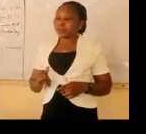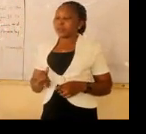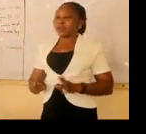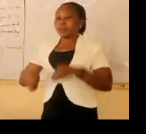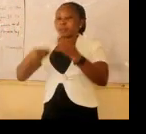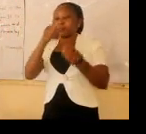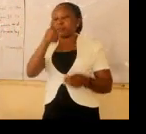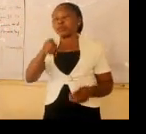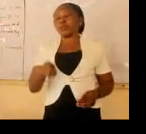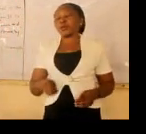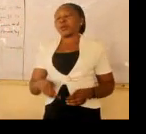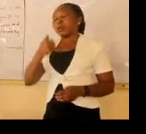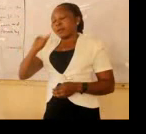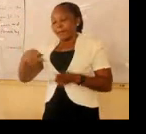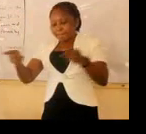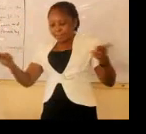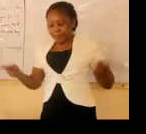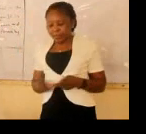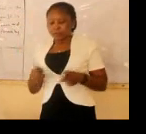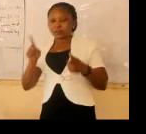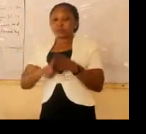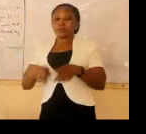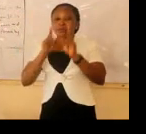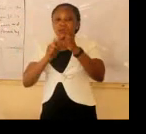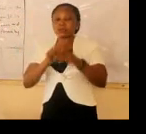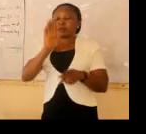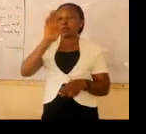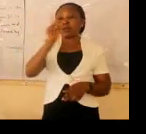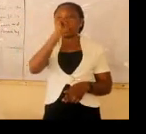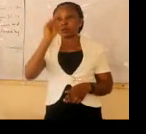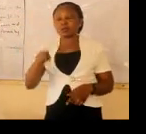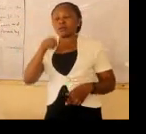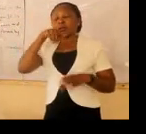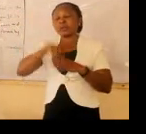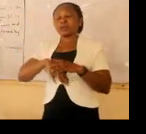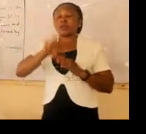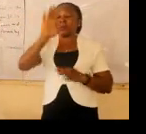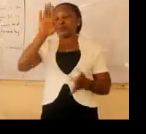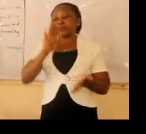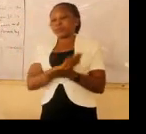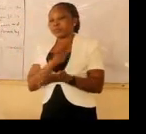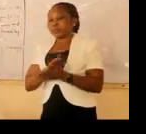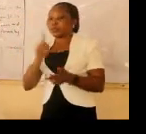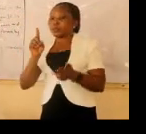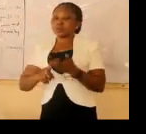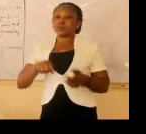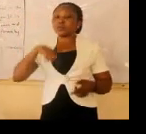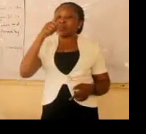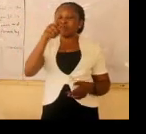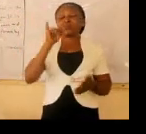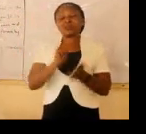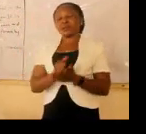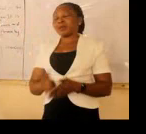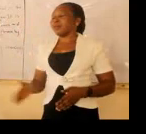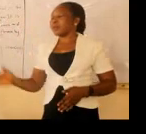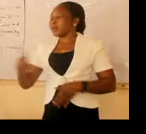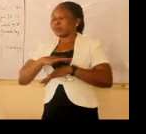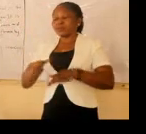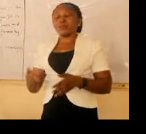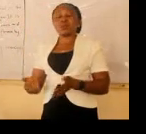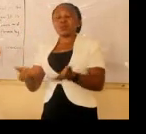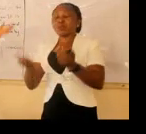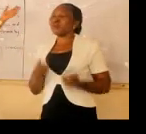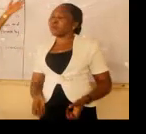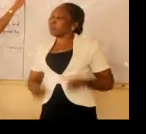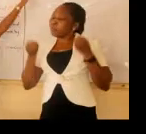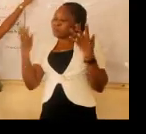space to answer your questions inside your question sheet, to tell you that you don't need much word explanation.